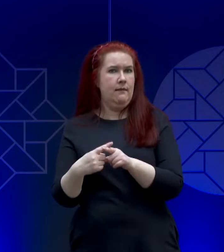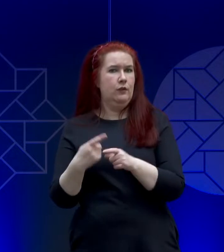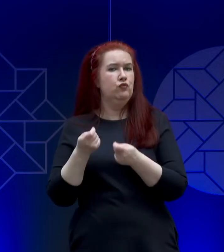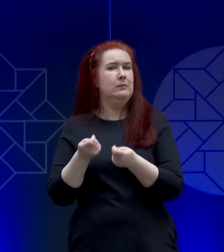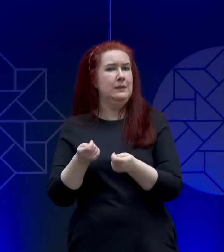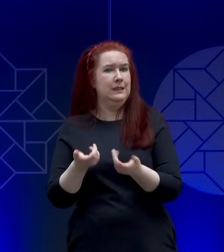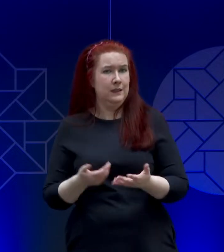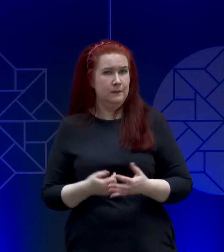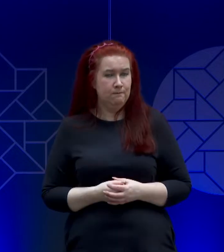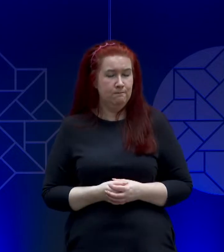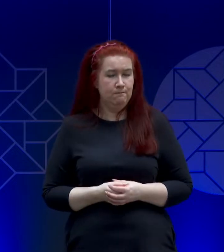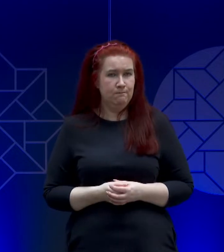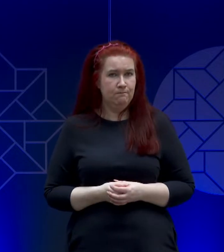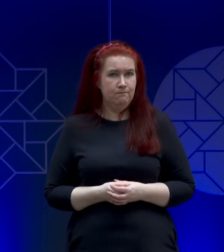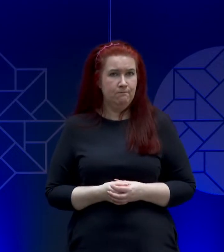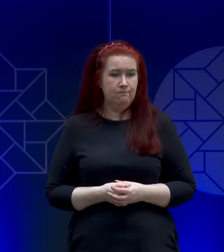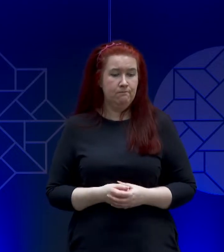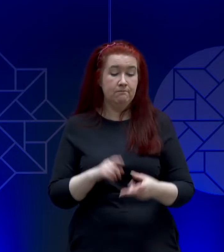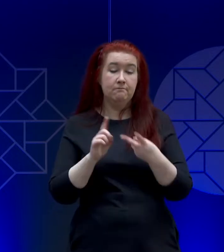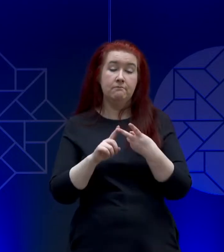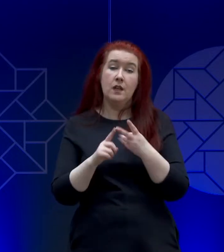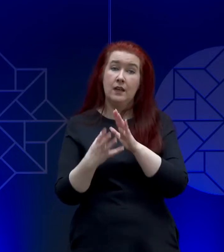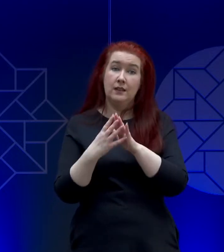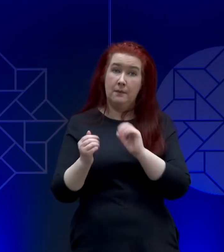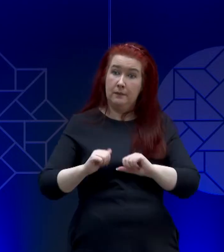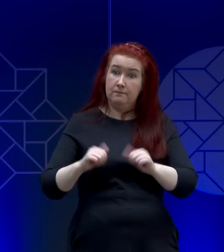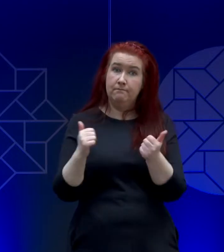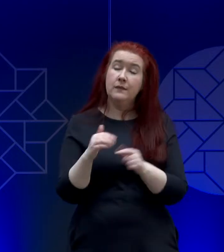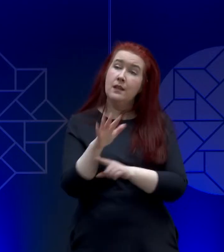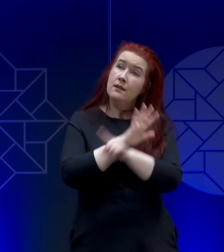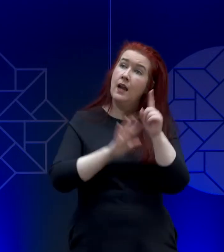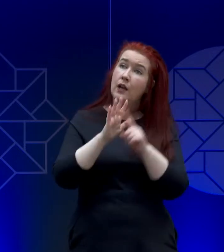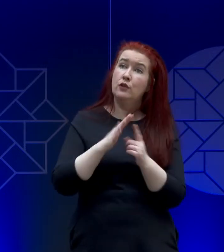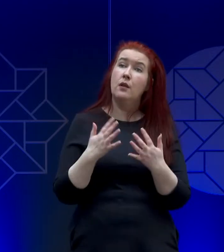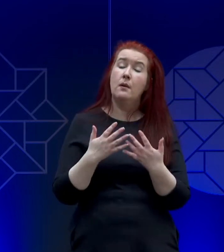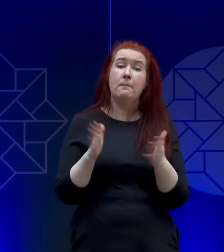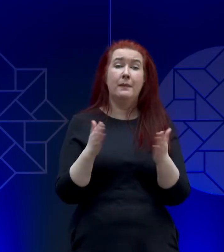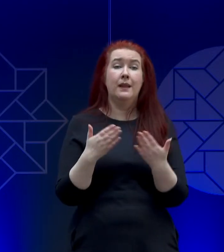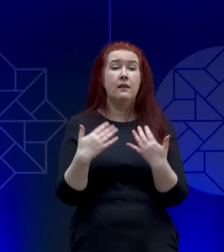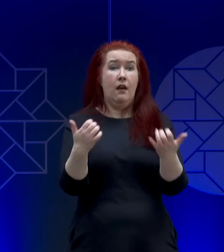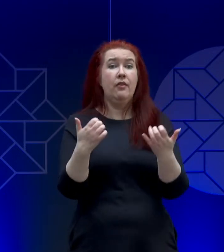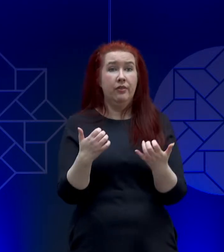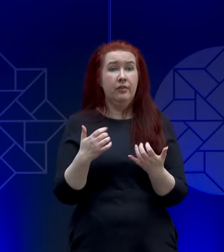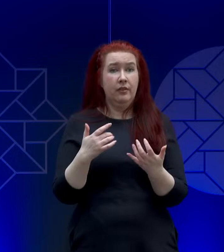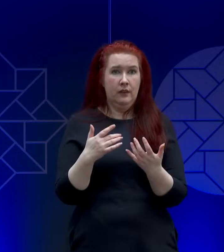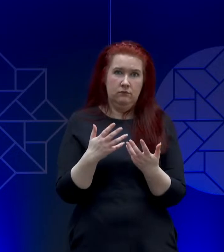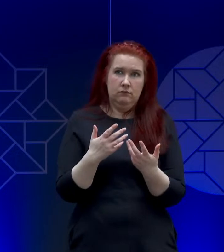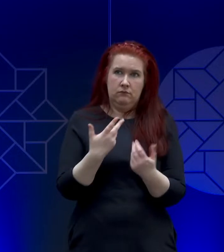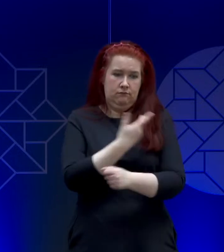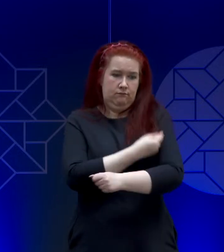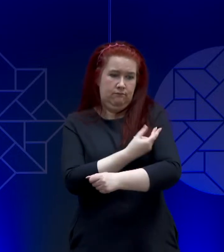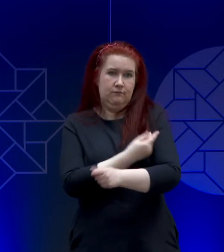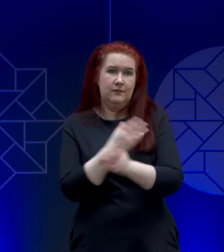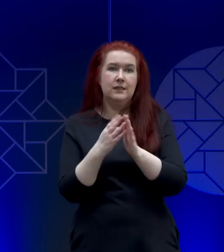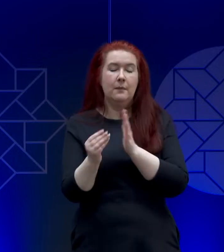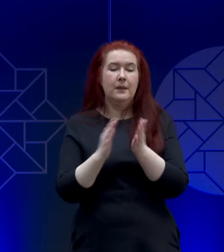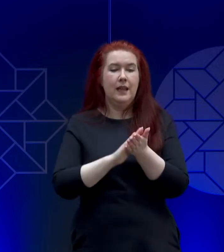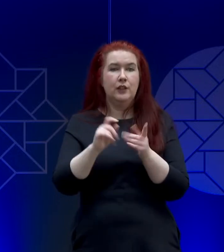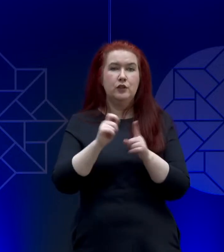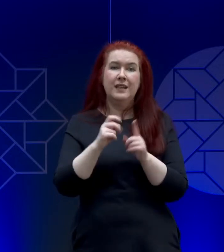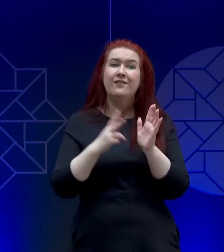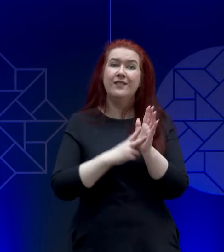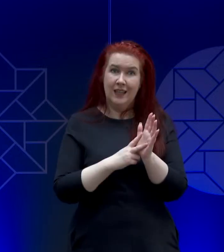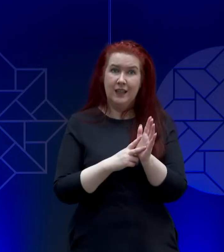treatment. It includes national public health initiatives like the HPV vaccination programme, which